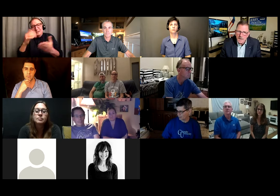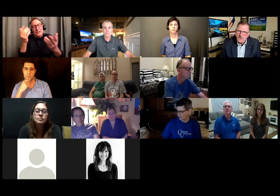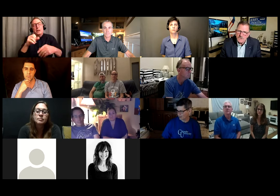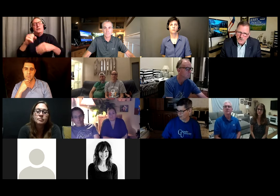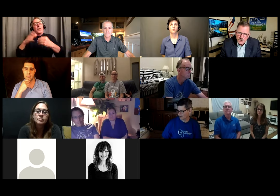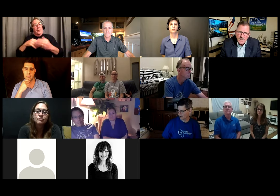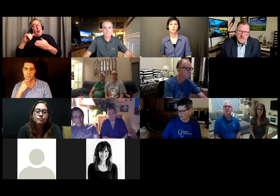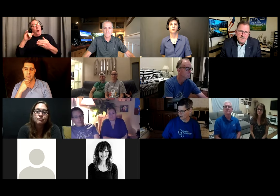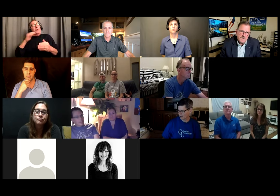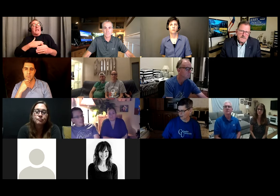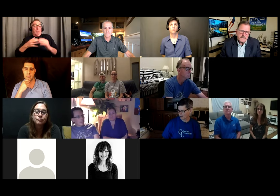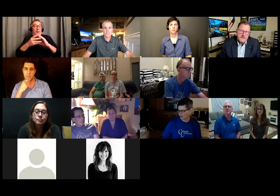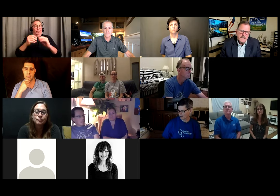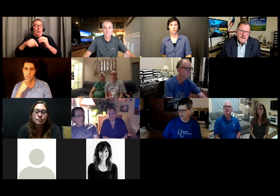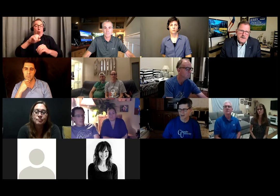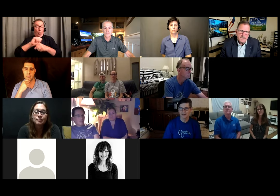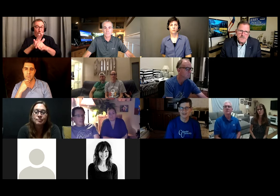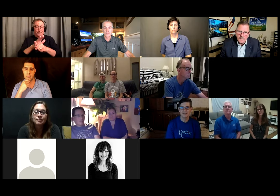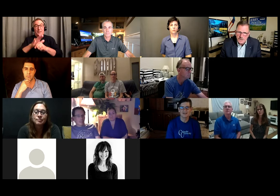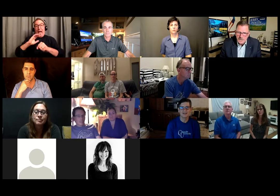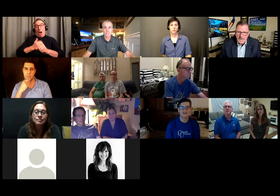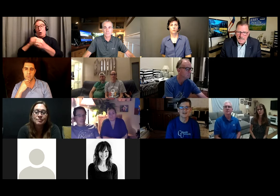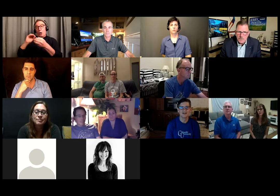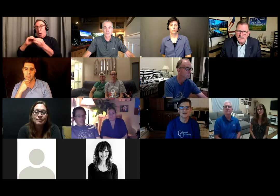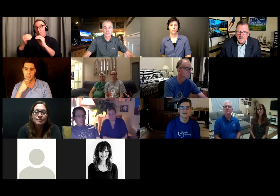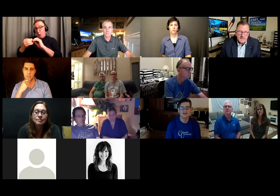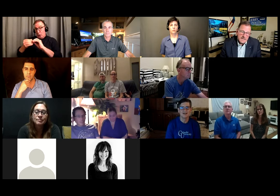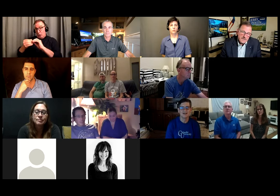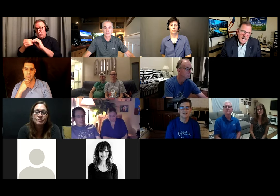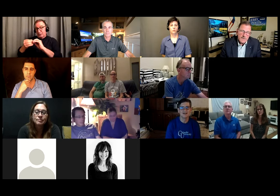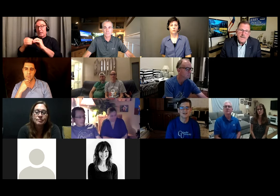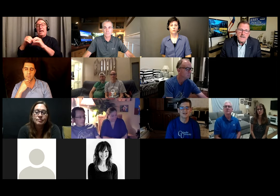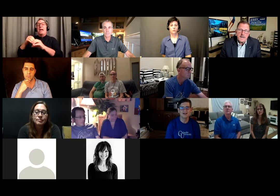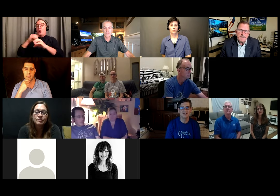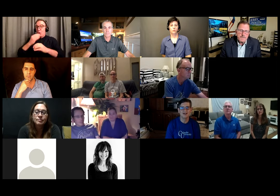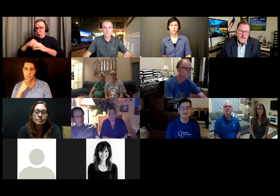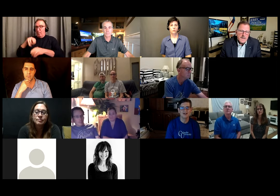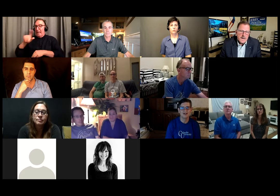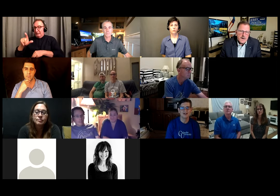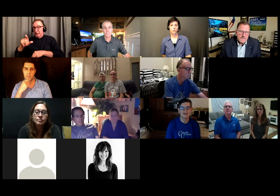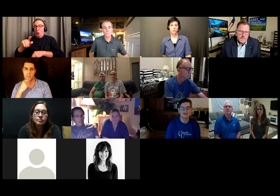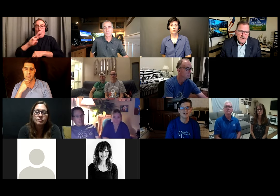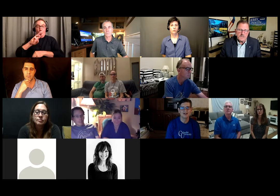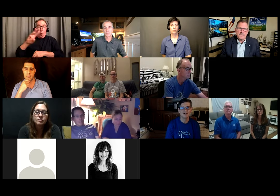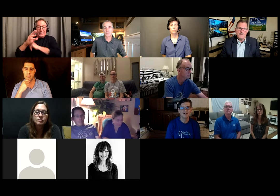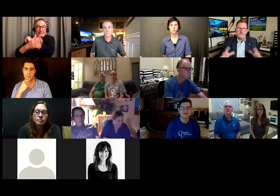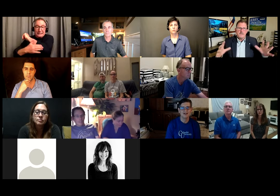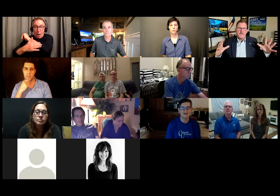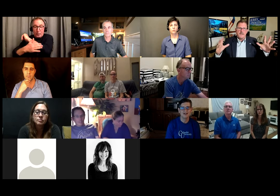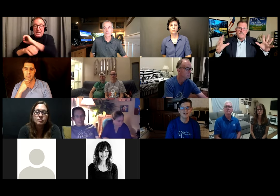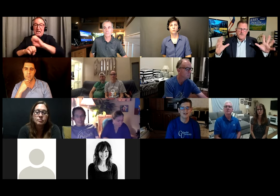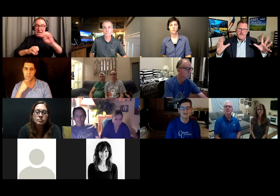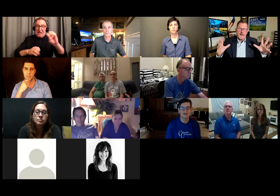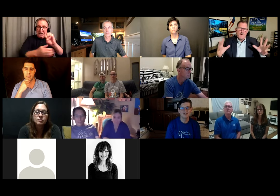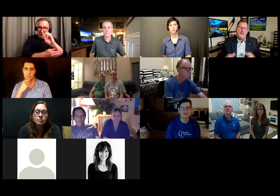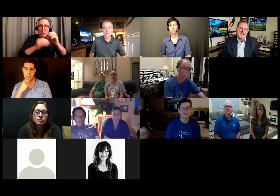Our numbers are good in Pleasanton. Our numbers are good in East County. However, we're still